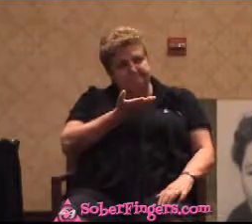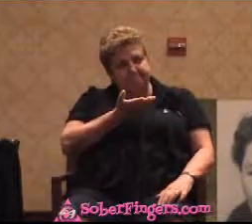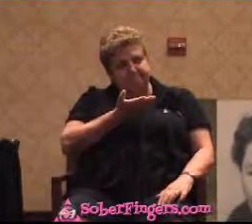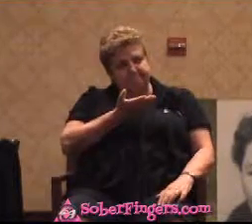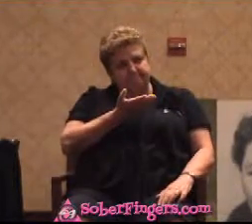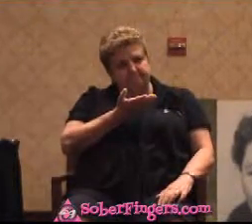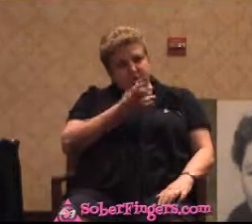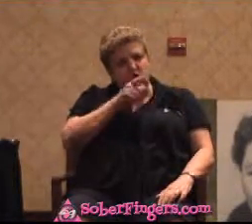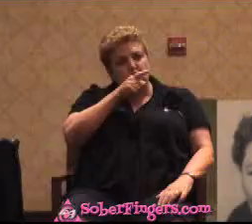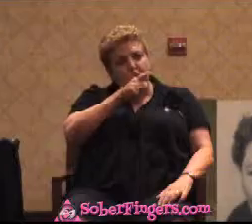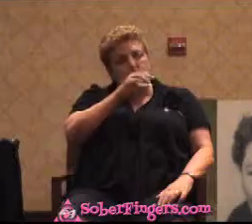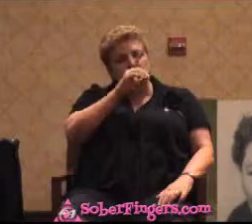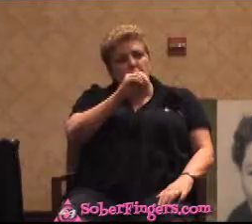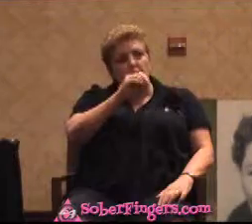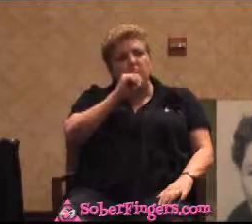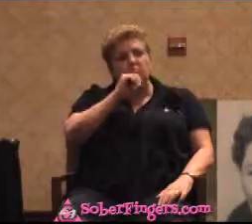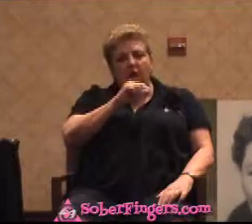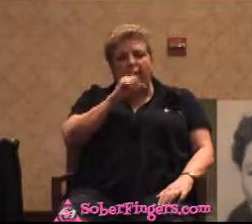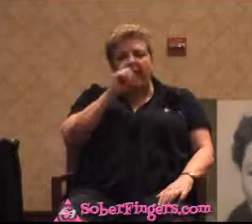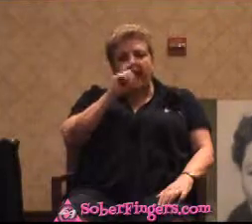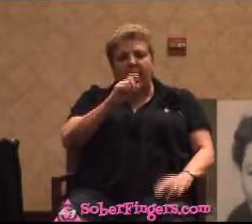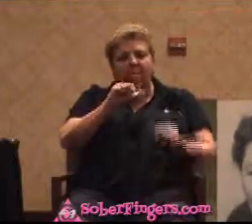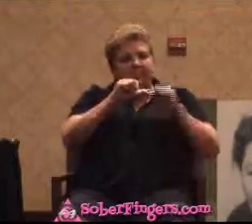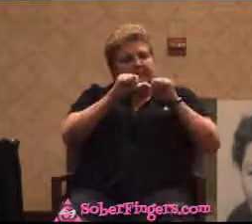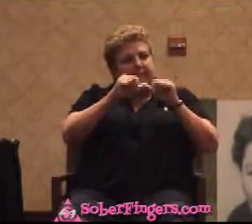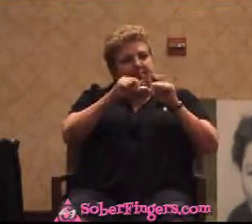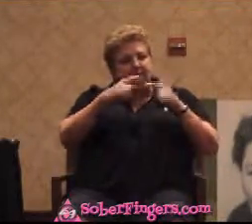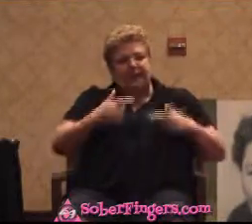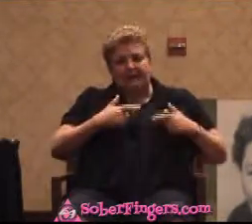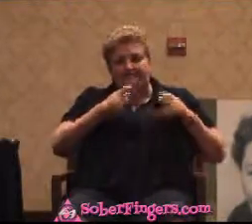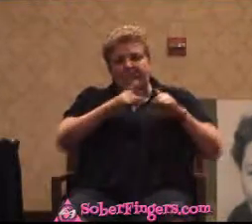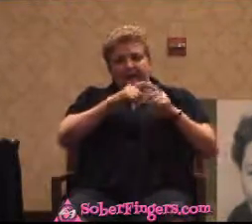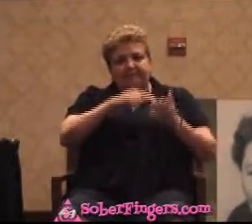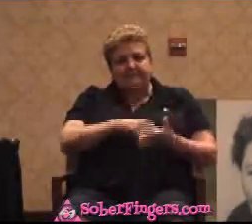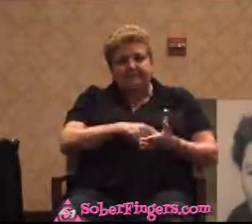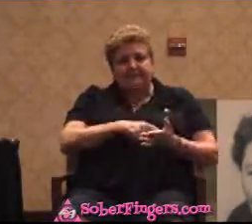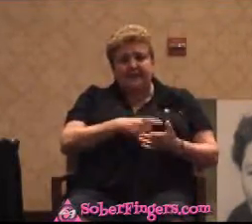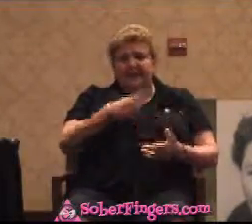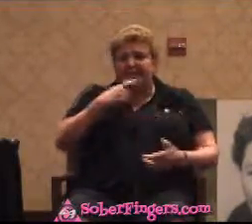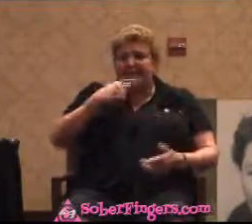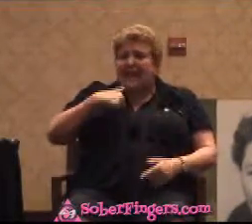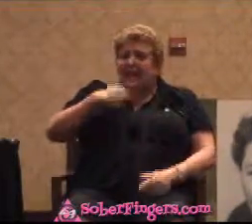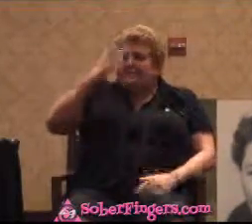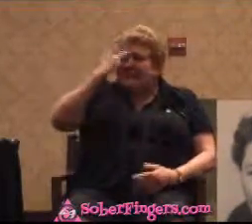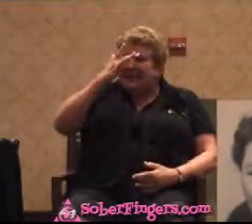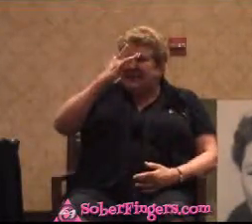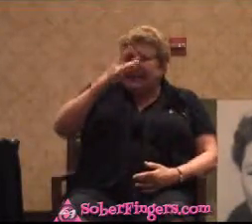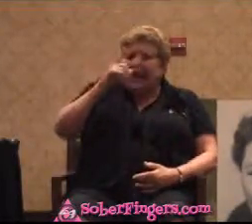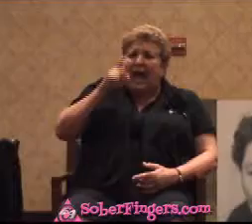you do not have to keep living like this. And I said, I'm sick, and I need you to help